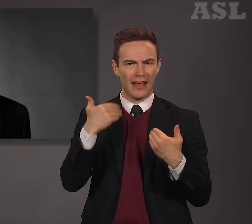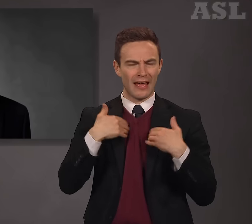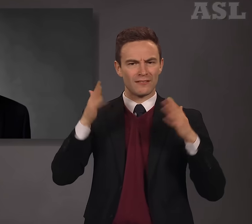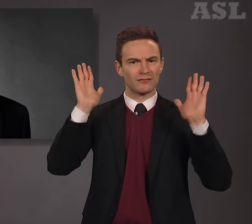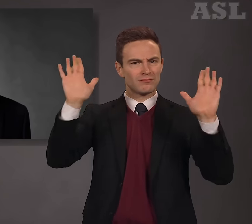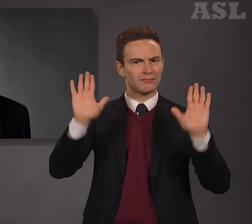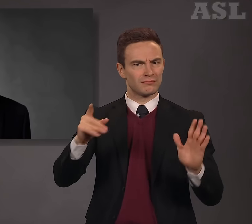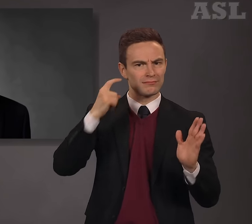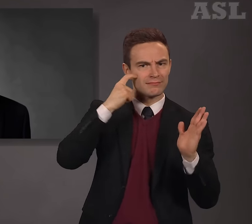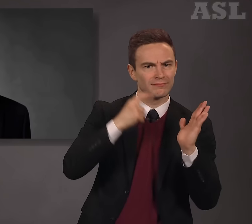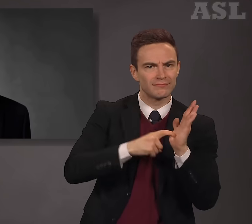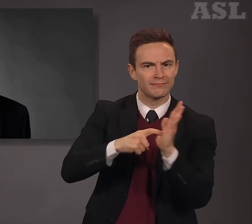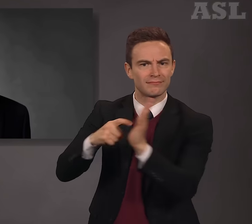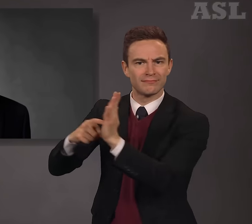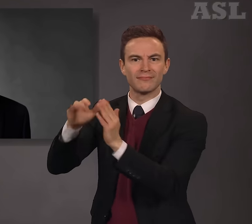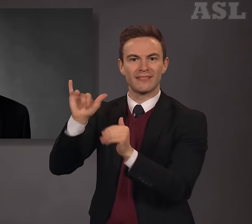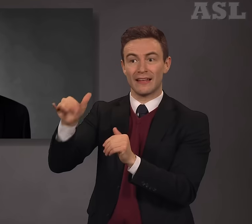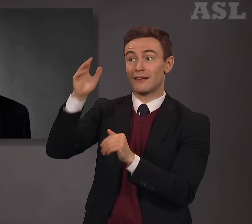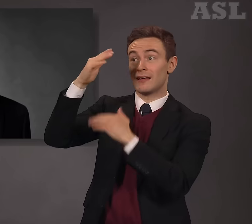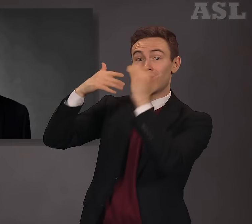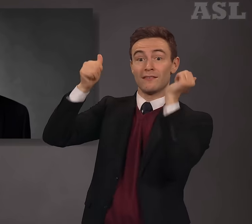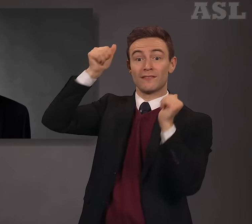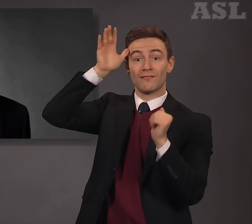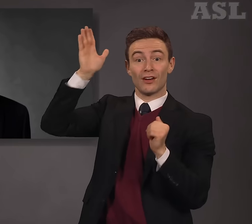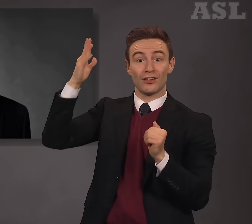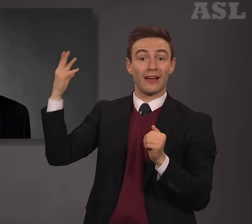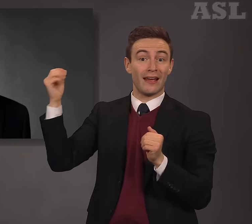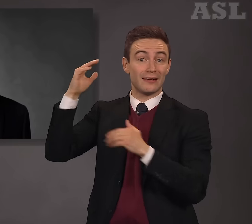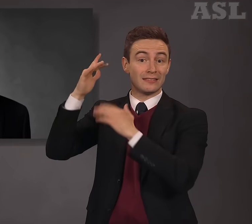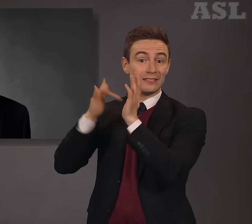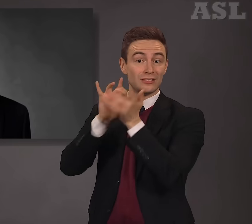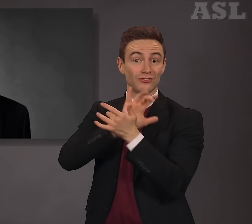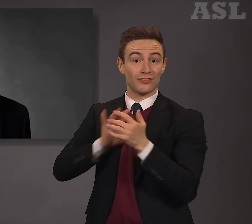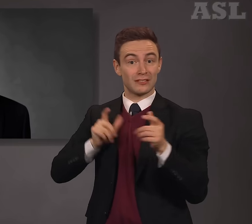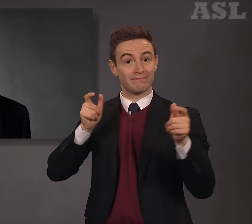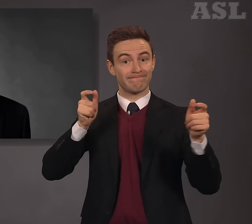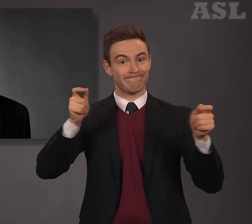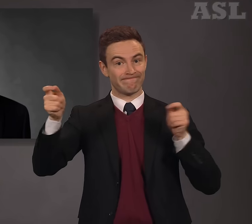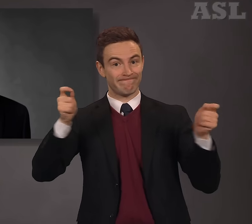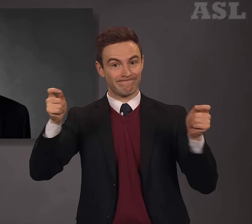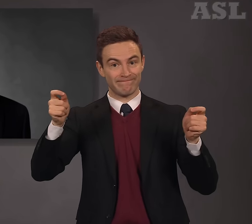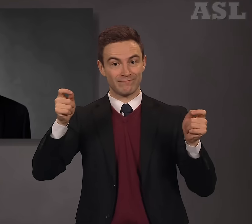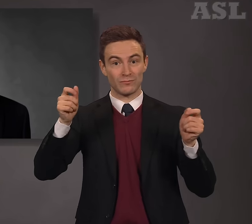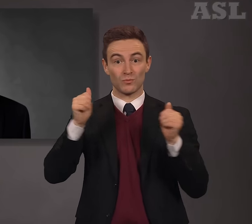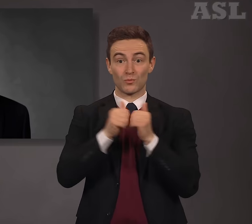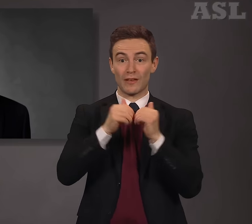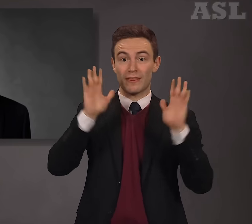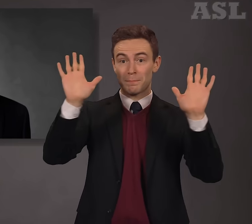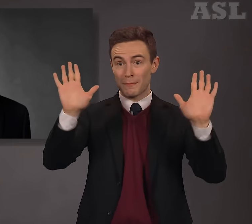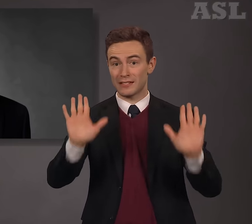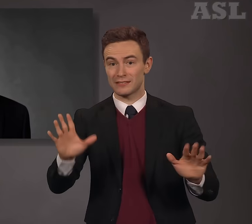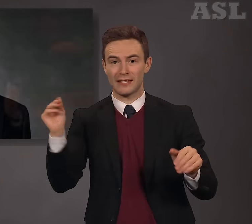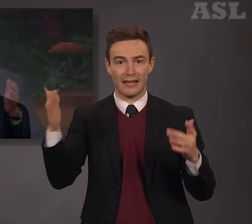and Jesus Christ preside over this church in majesty and glory.